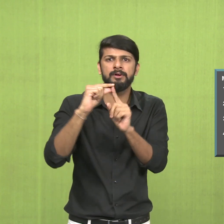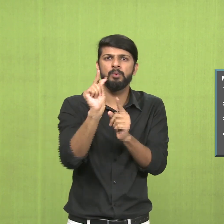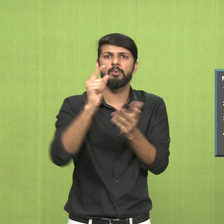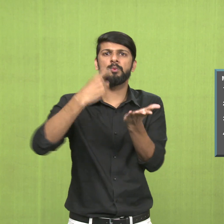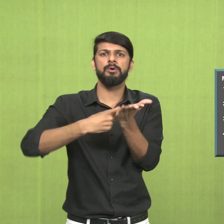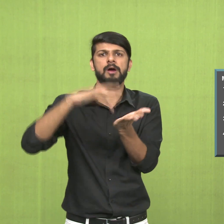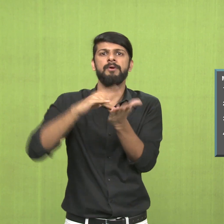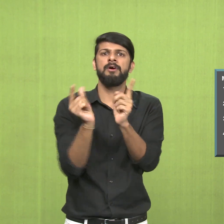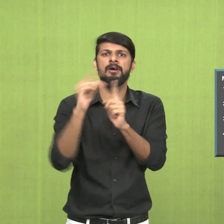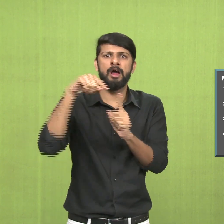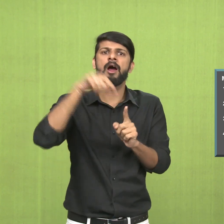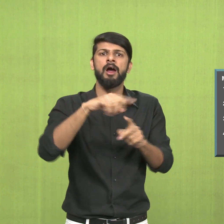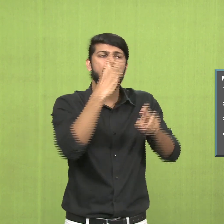in UP,